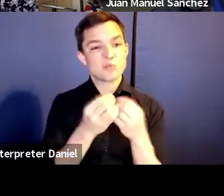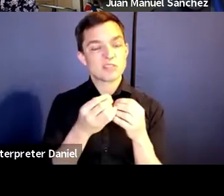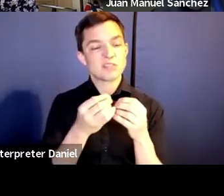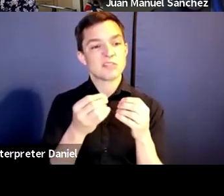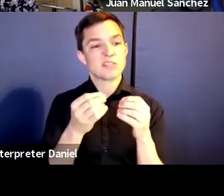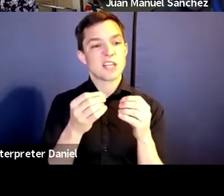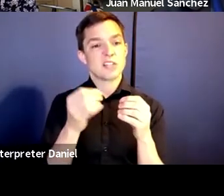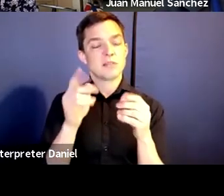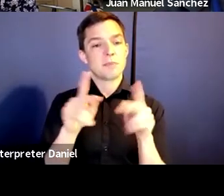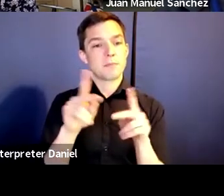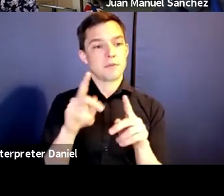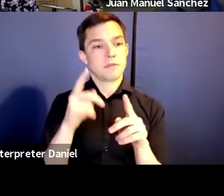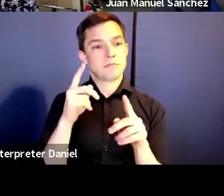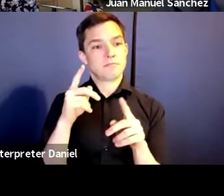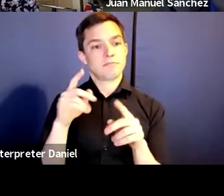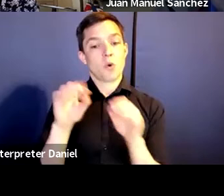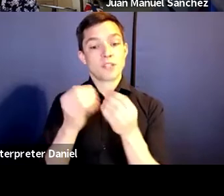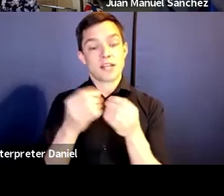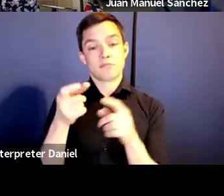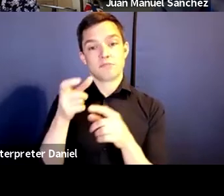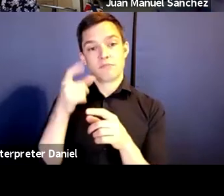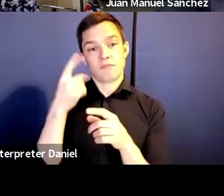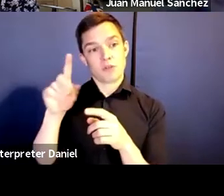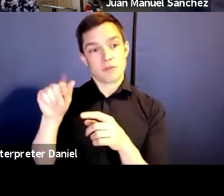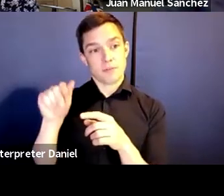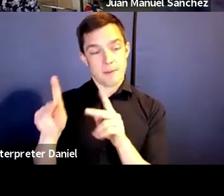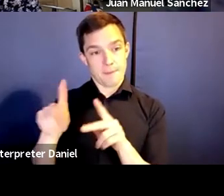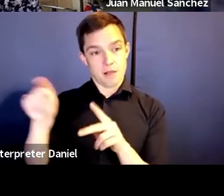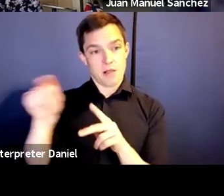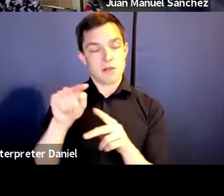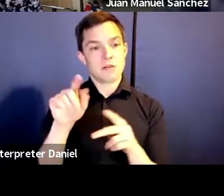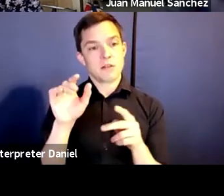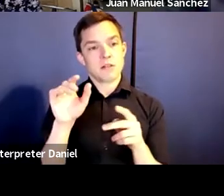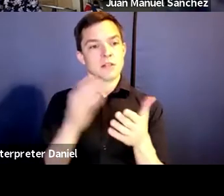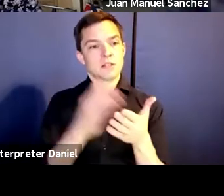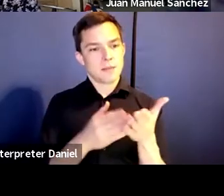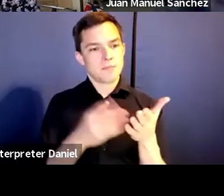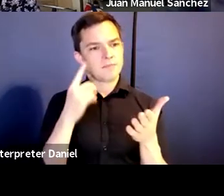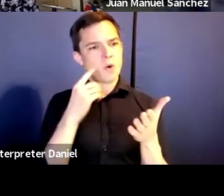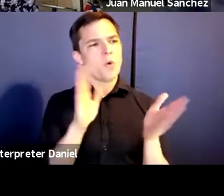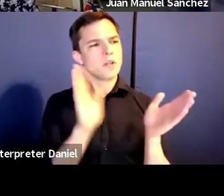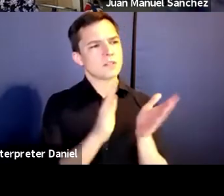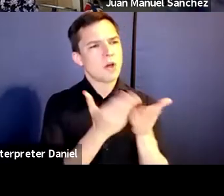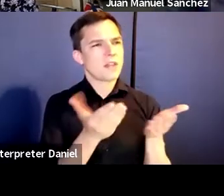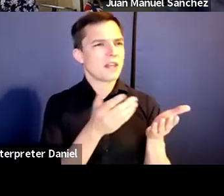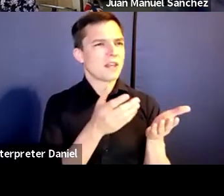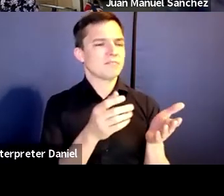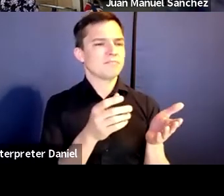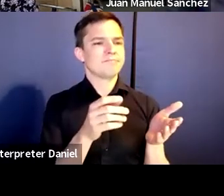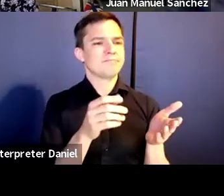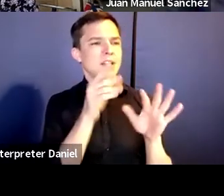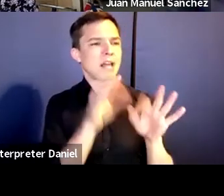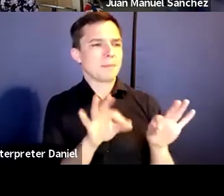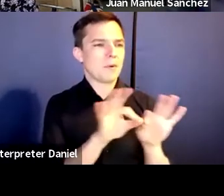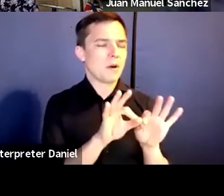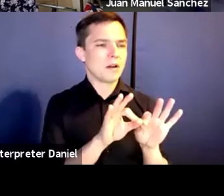disability think that this is like small things. This is not important, that you have to talk about how people